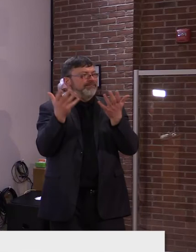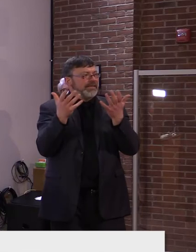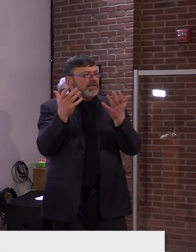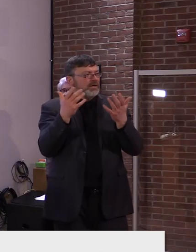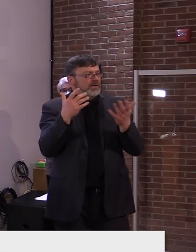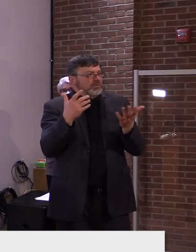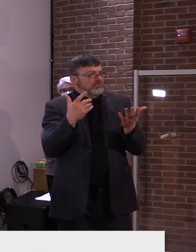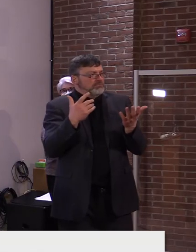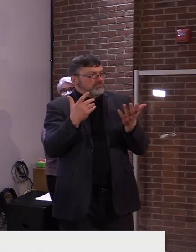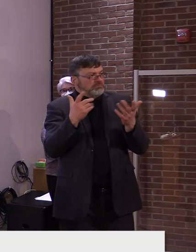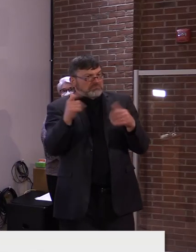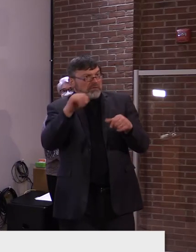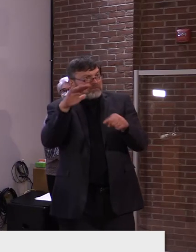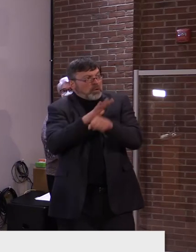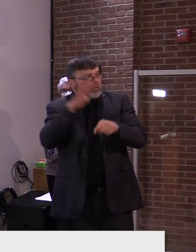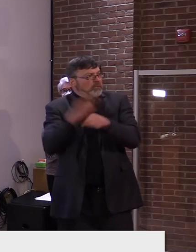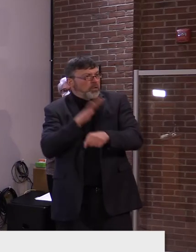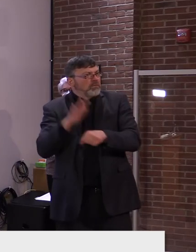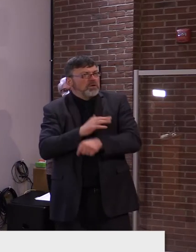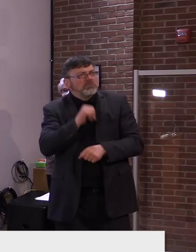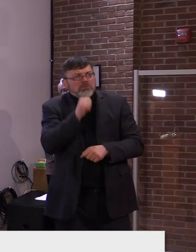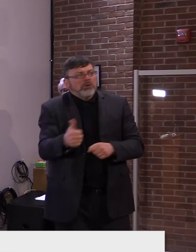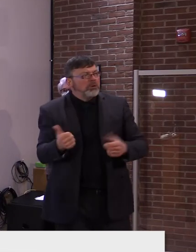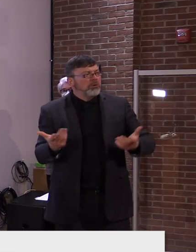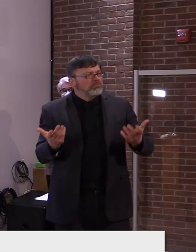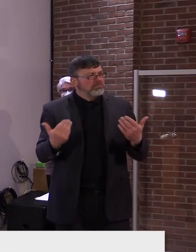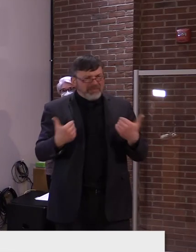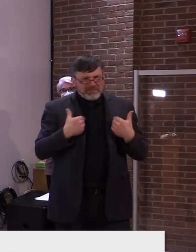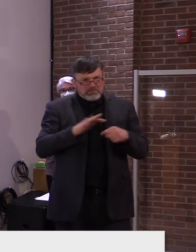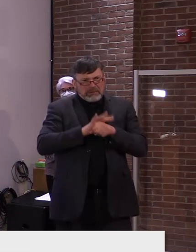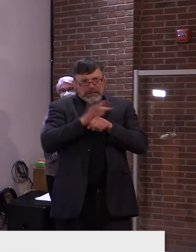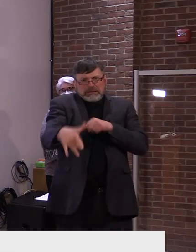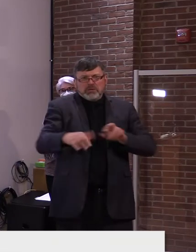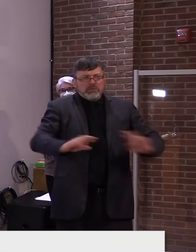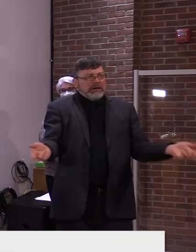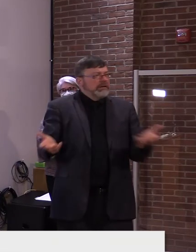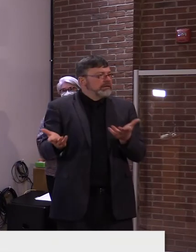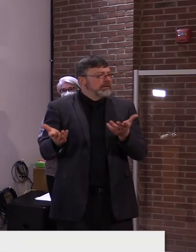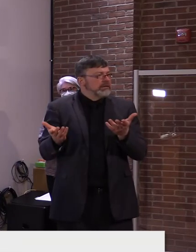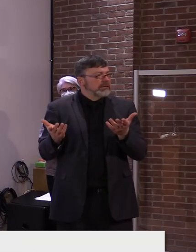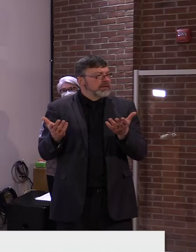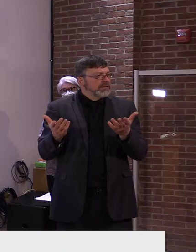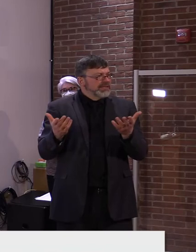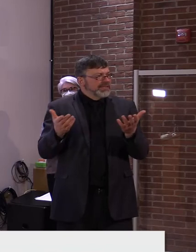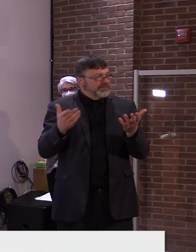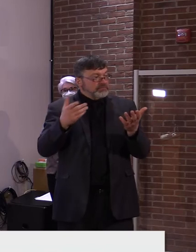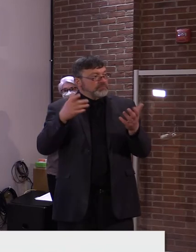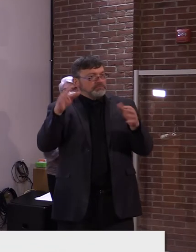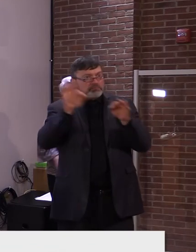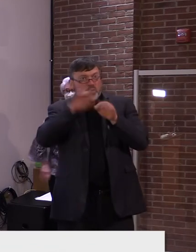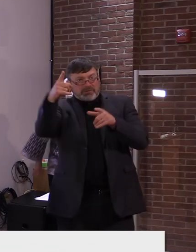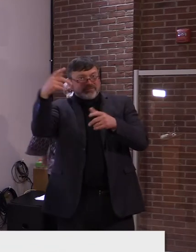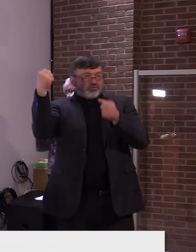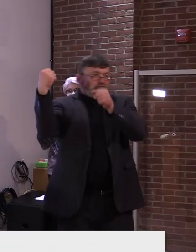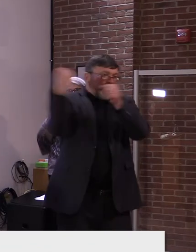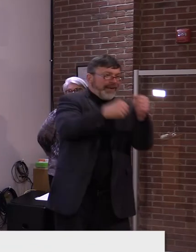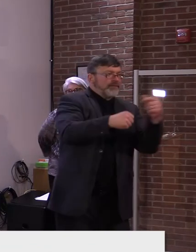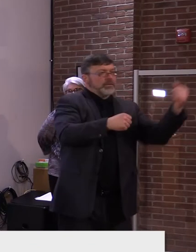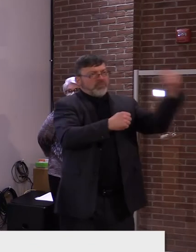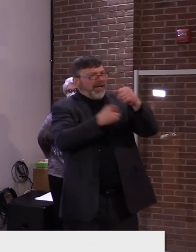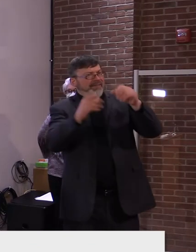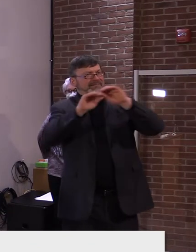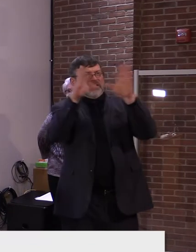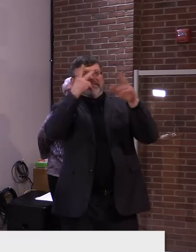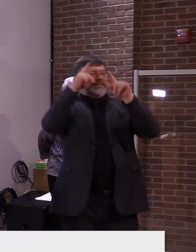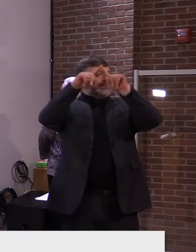and we have slots up there. We just need to bring people to those slots, and we need also to make sure